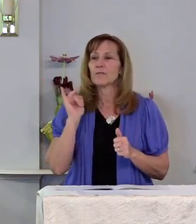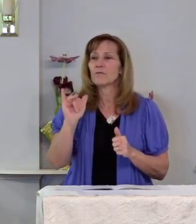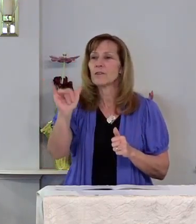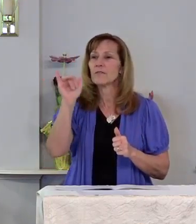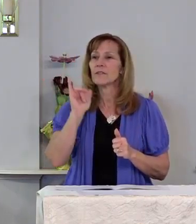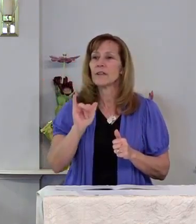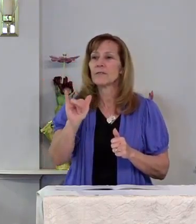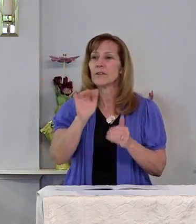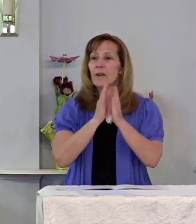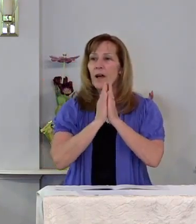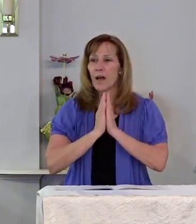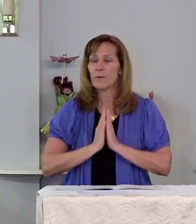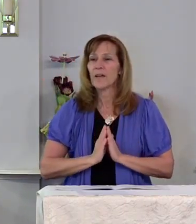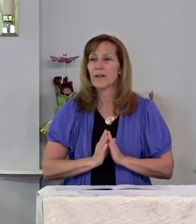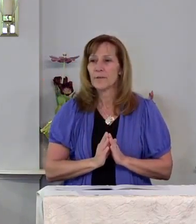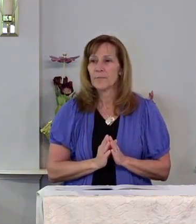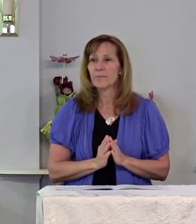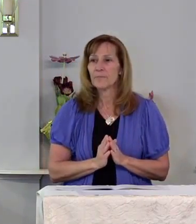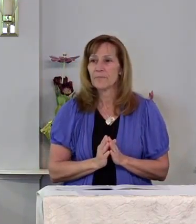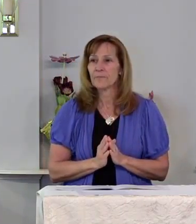ever. Amen.